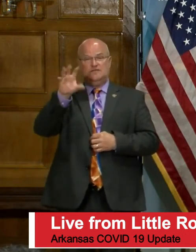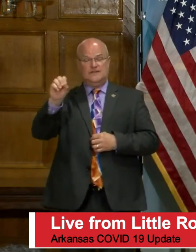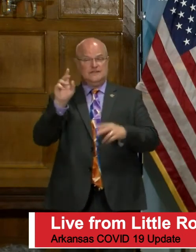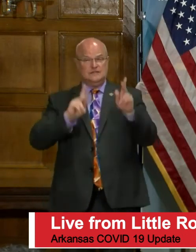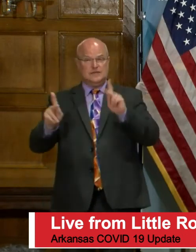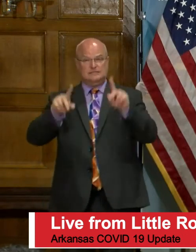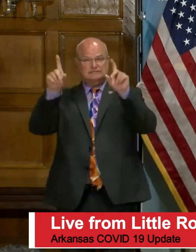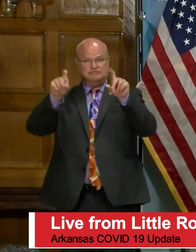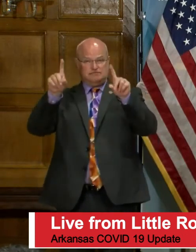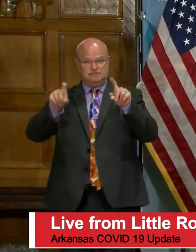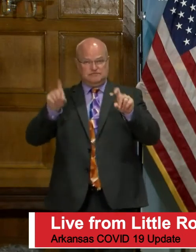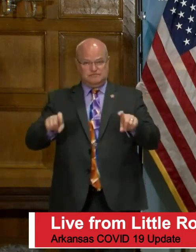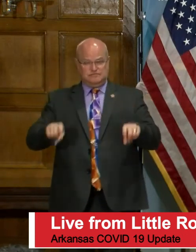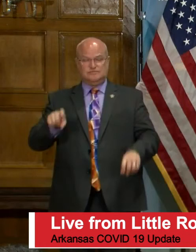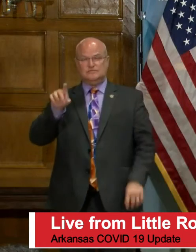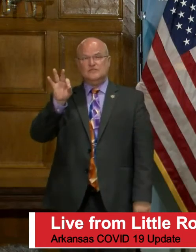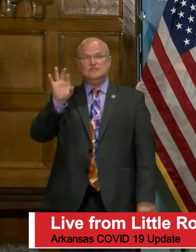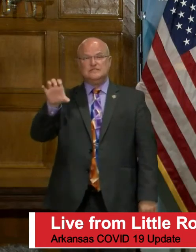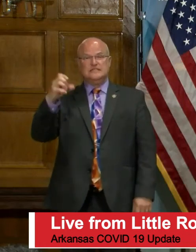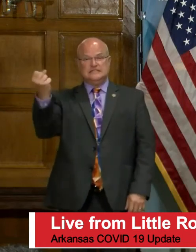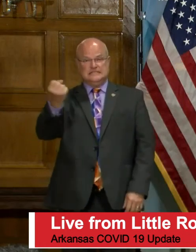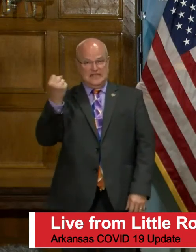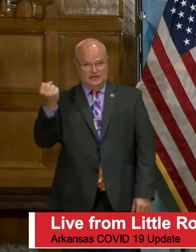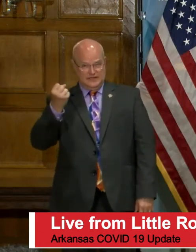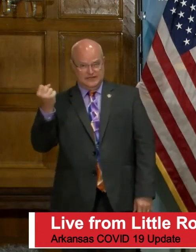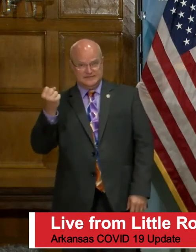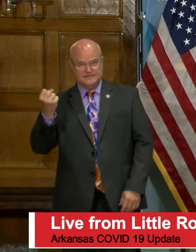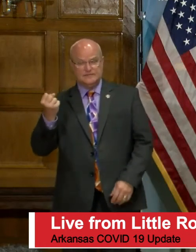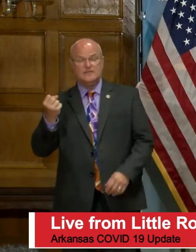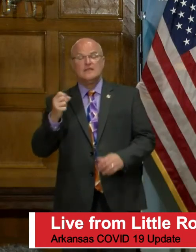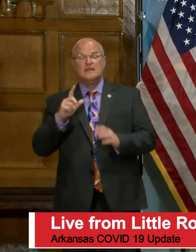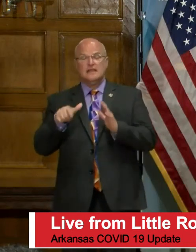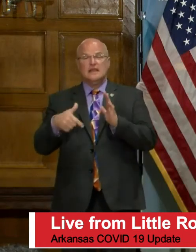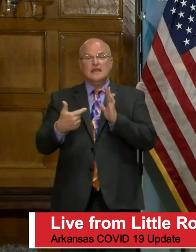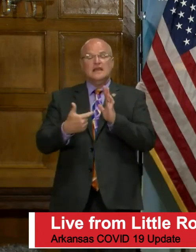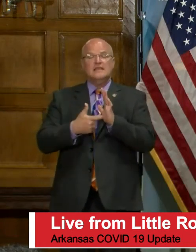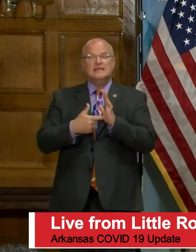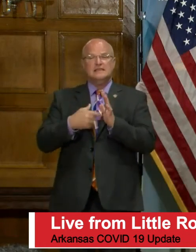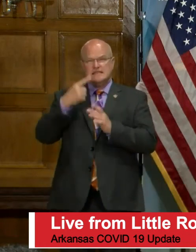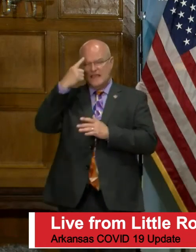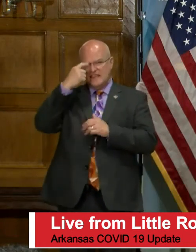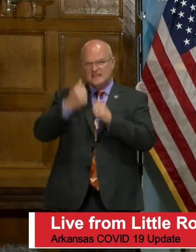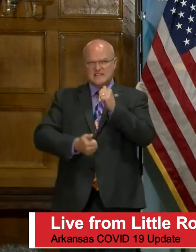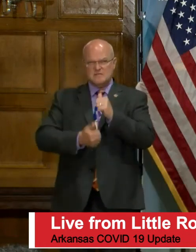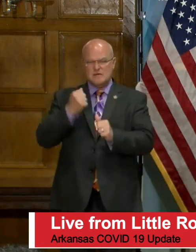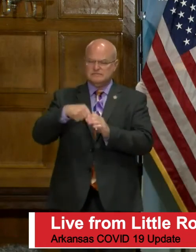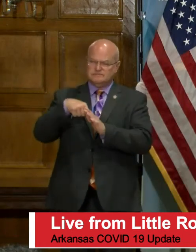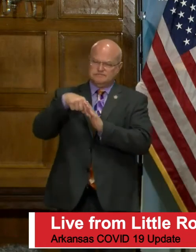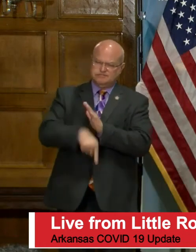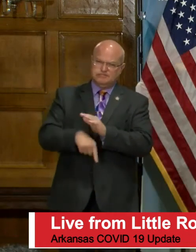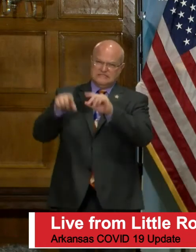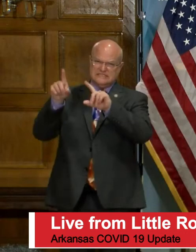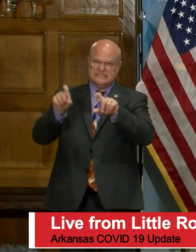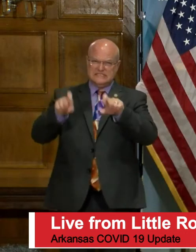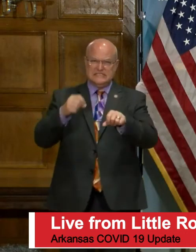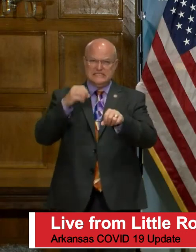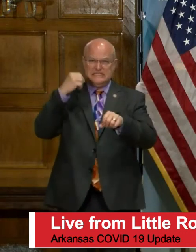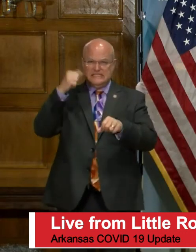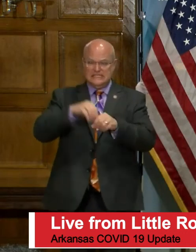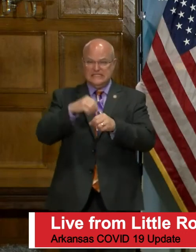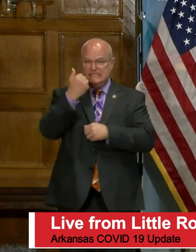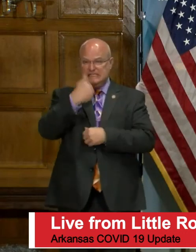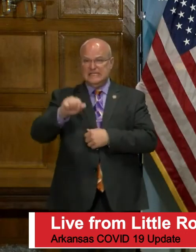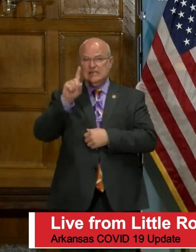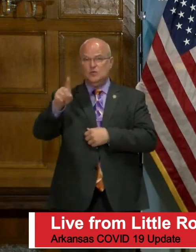550 tests were done in Forest City on Saturday, and this is I think the most extensive testing we've done in any